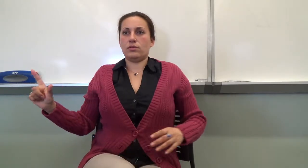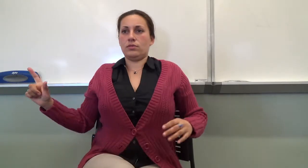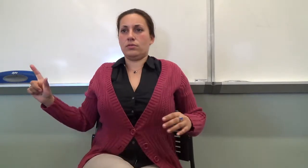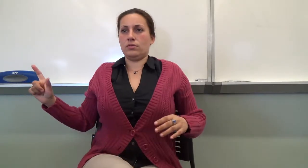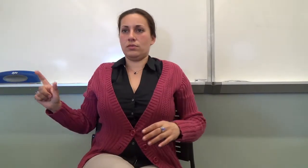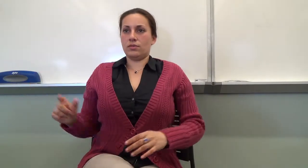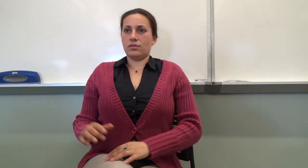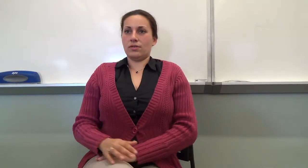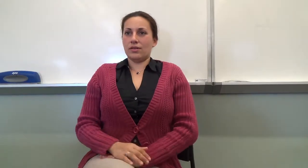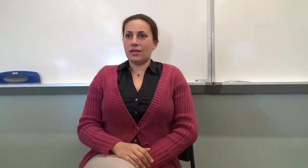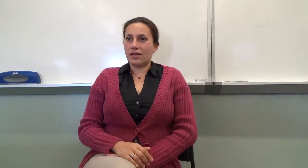out of